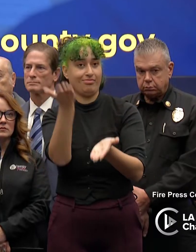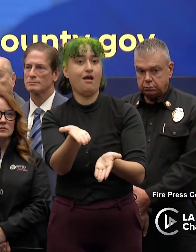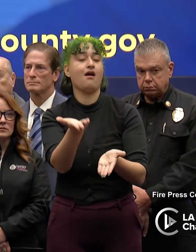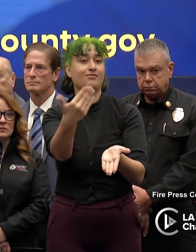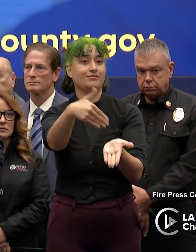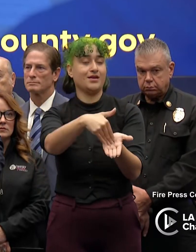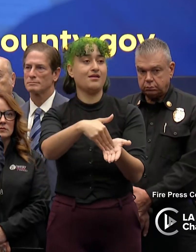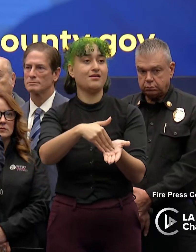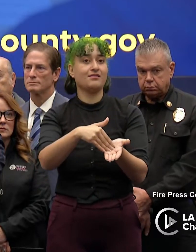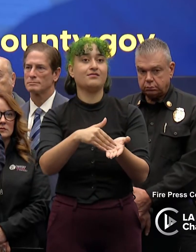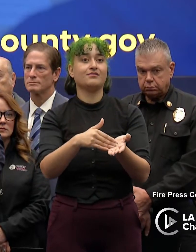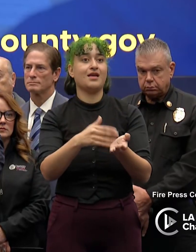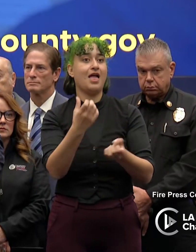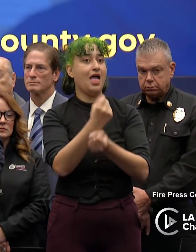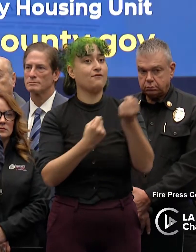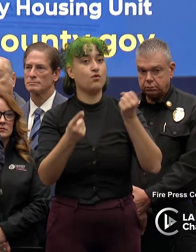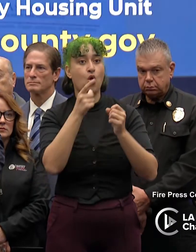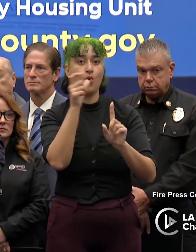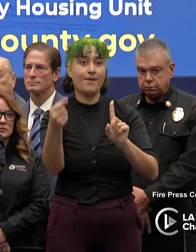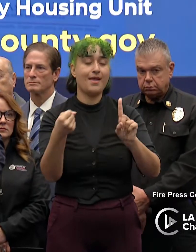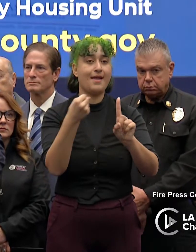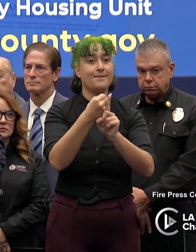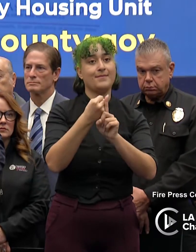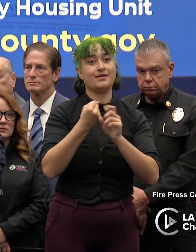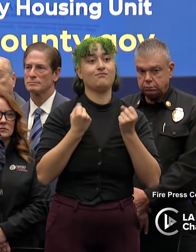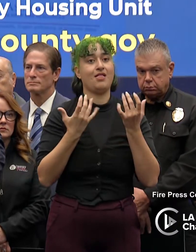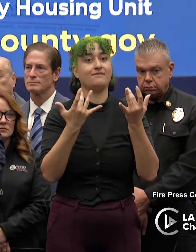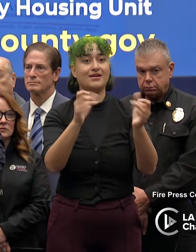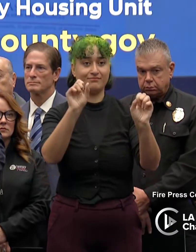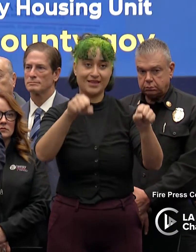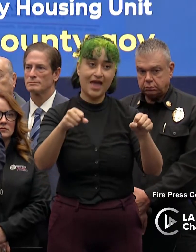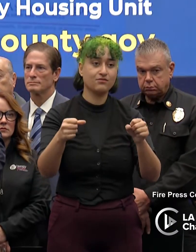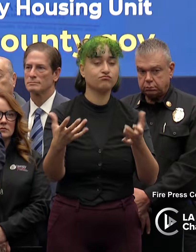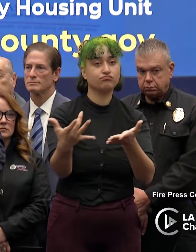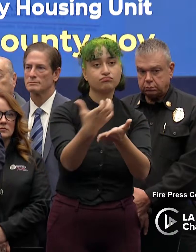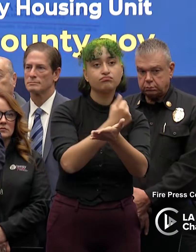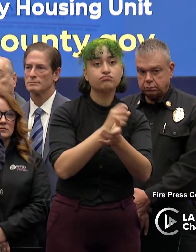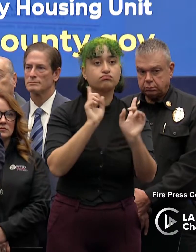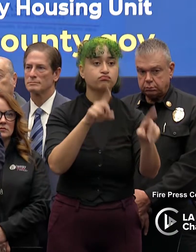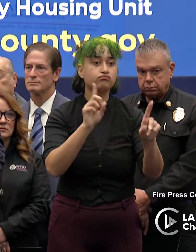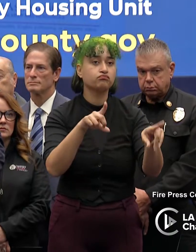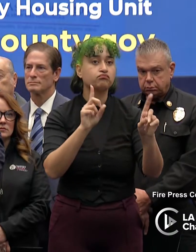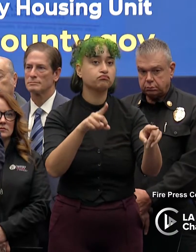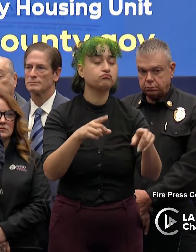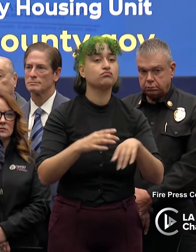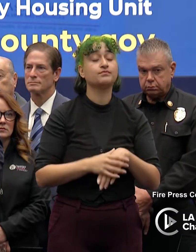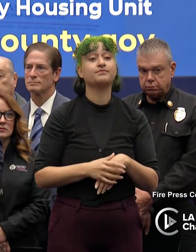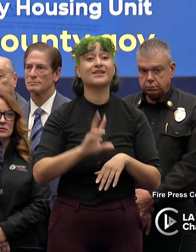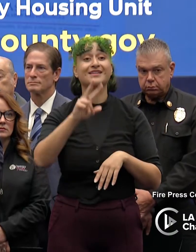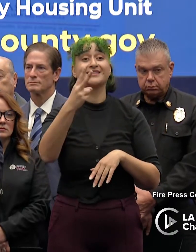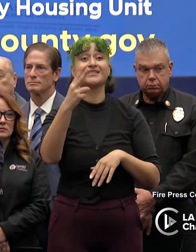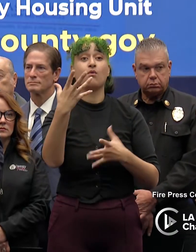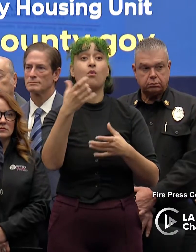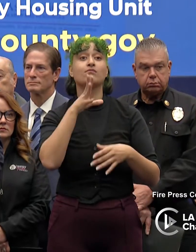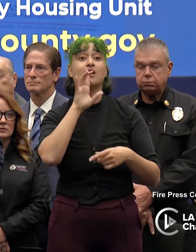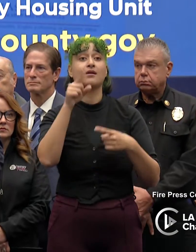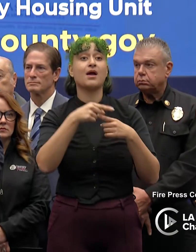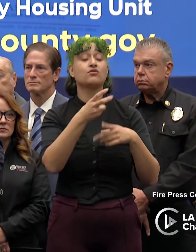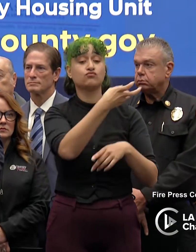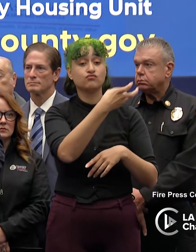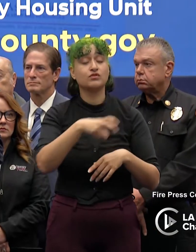that everyone that's been impacted by the fire should take advantage of. The second thing I want to talk about is our